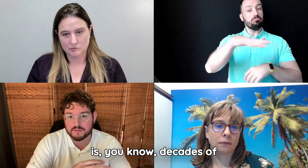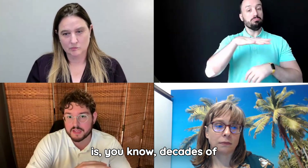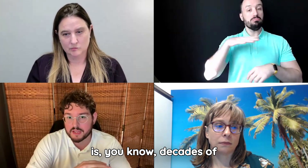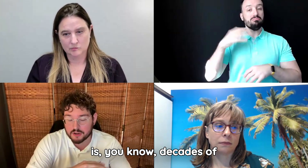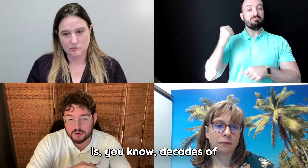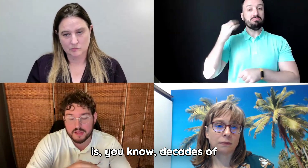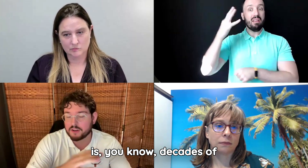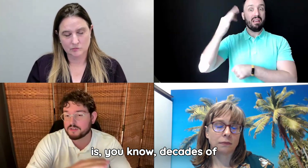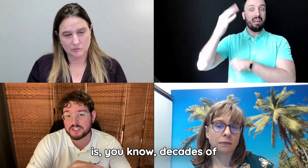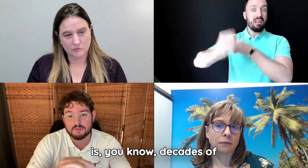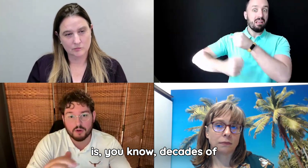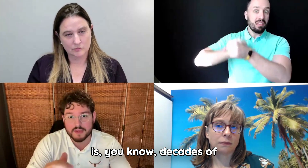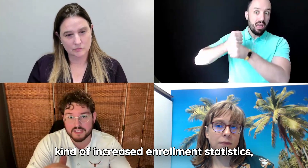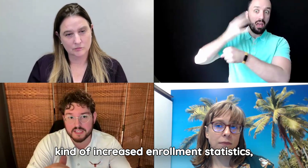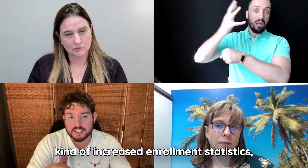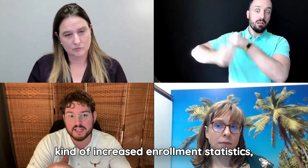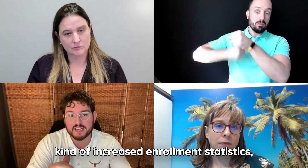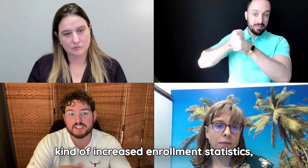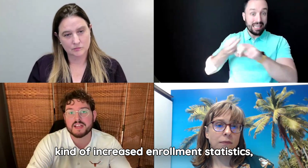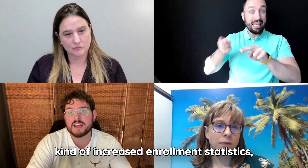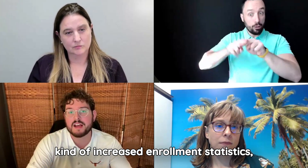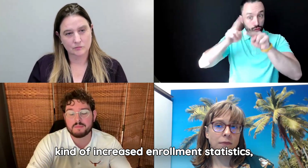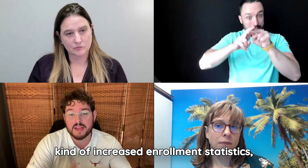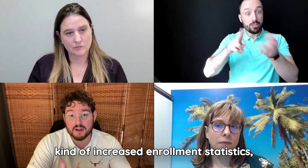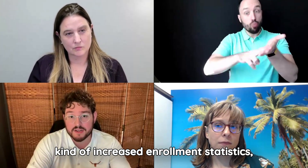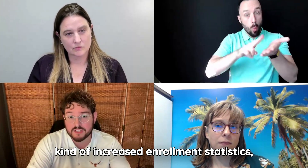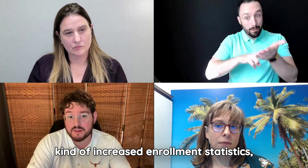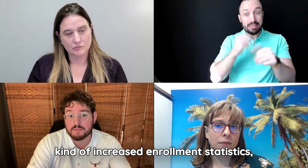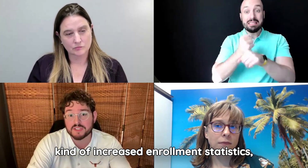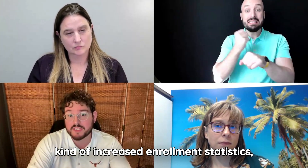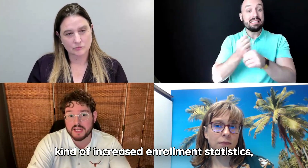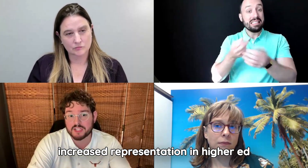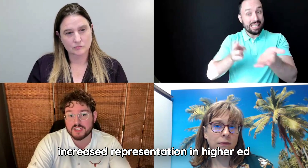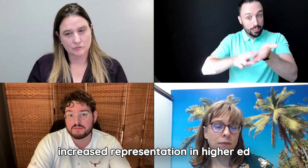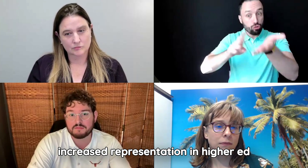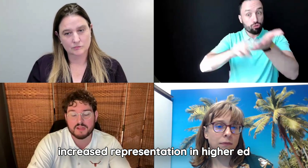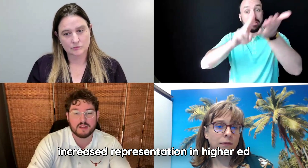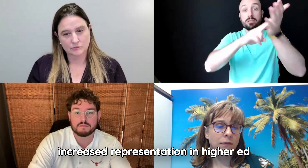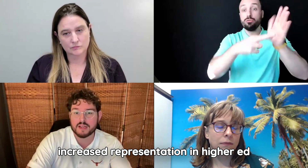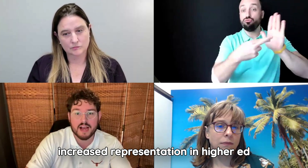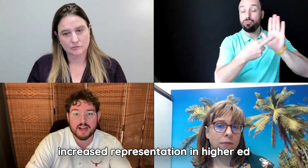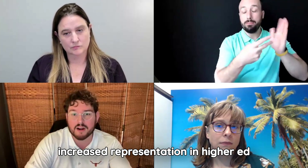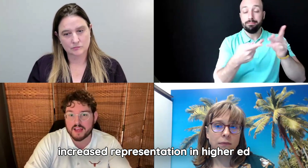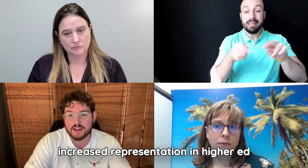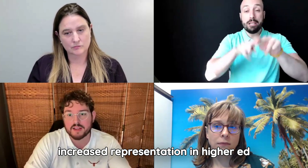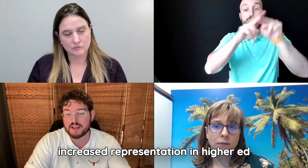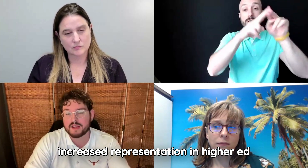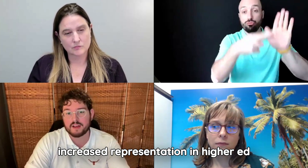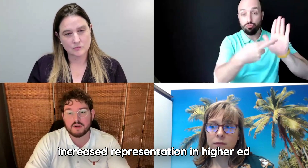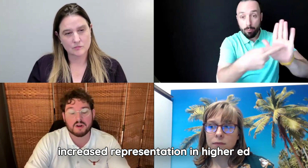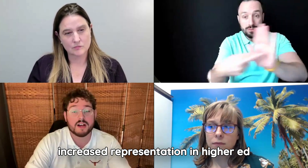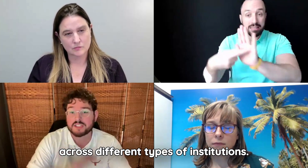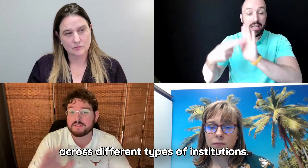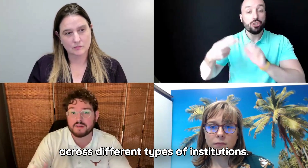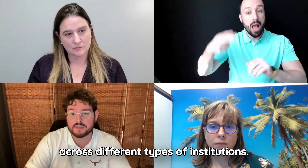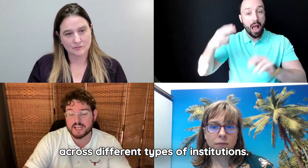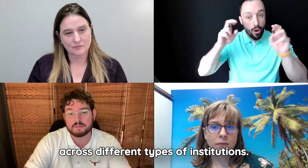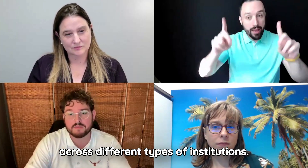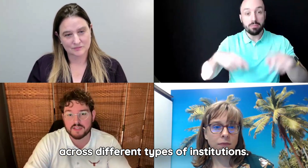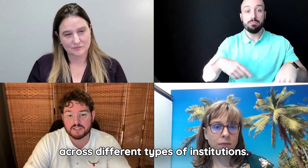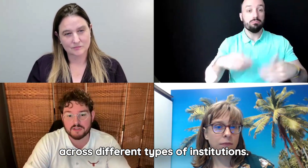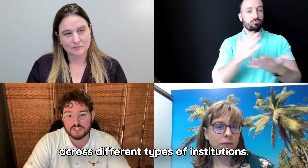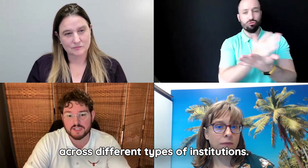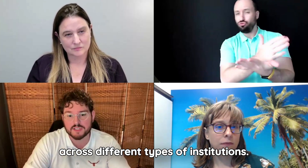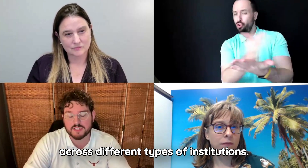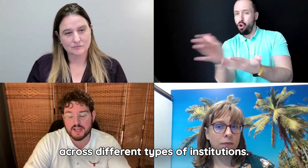kind of increased enrollment statistics, increased representation in higher ed across different